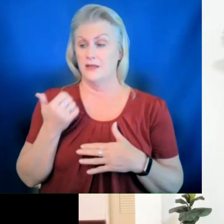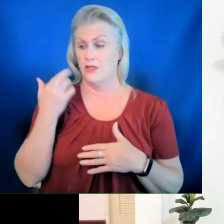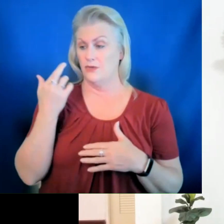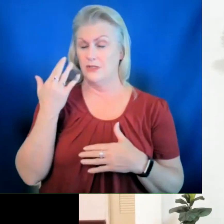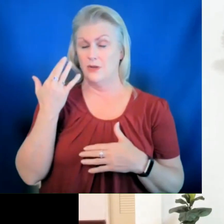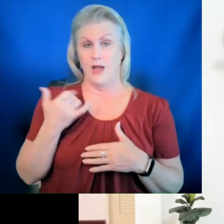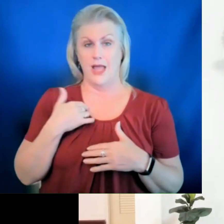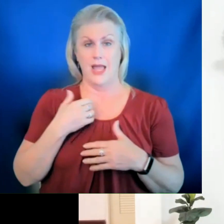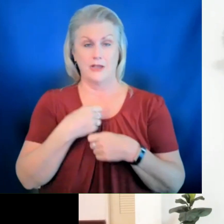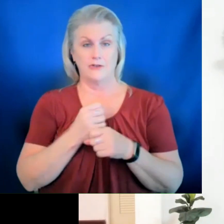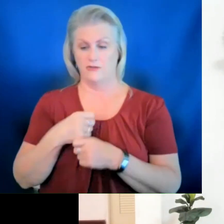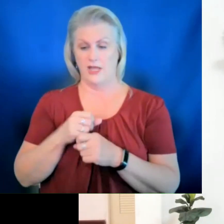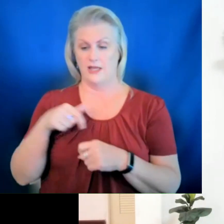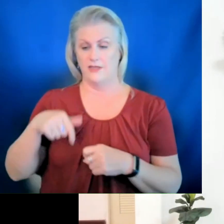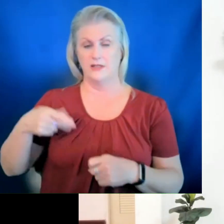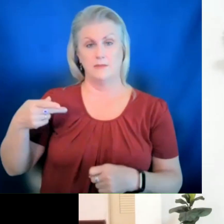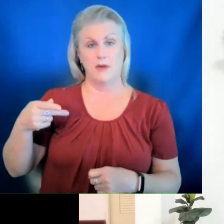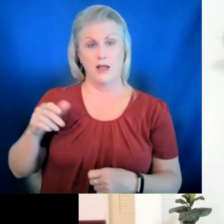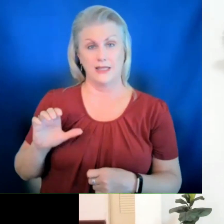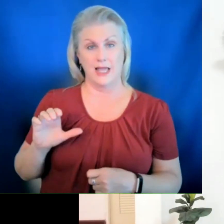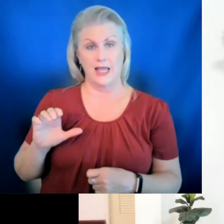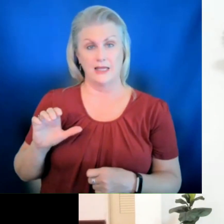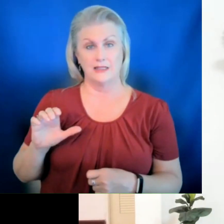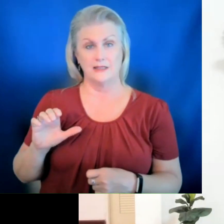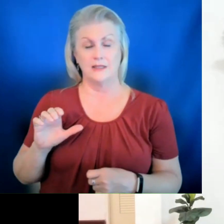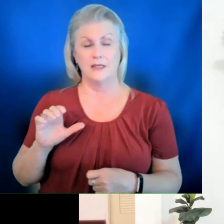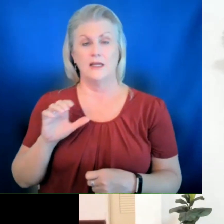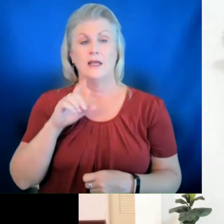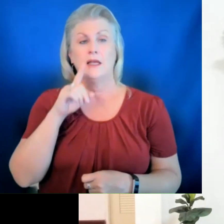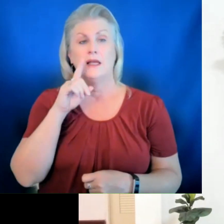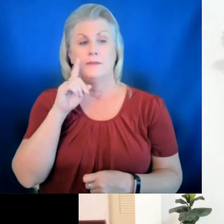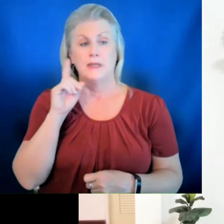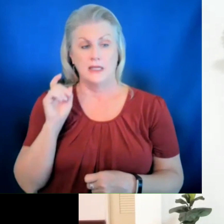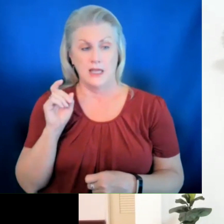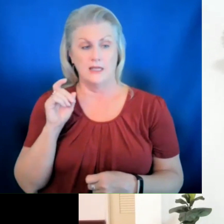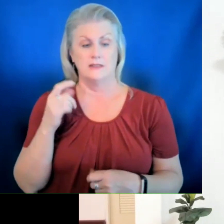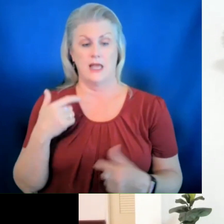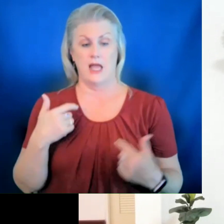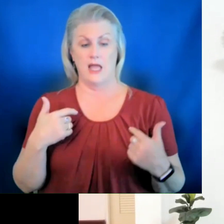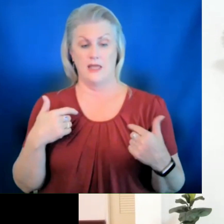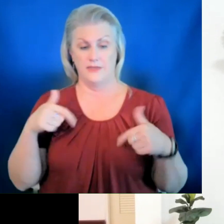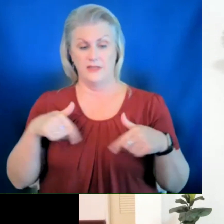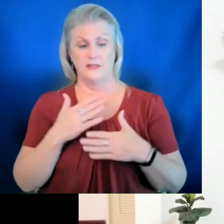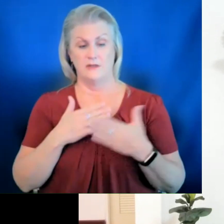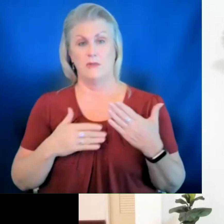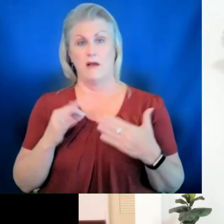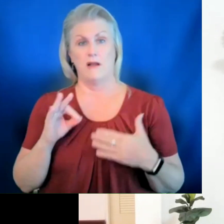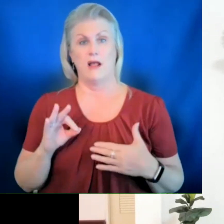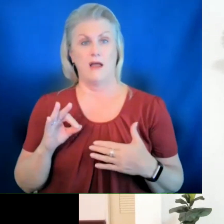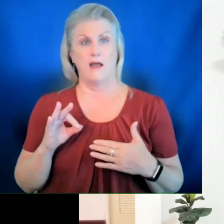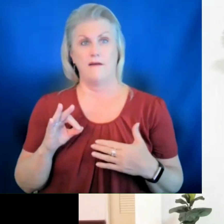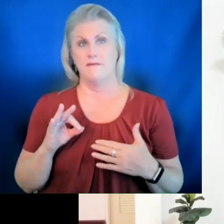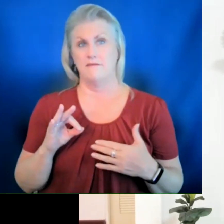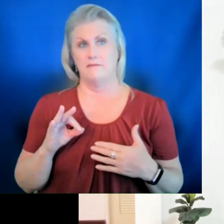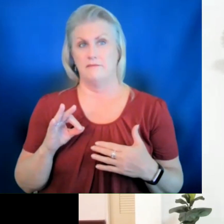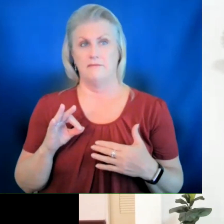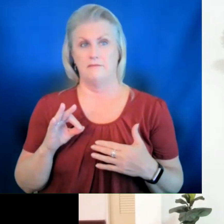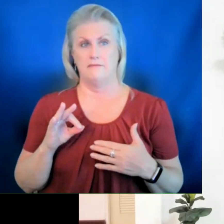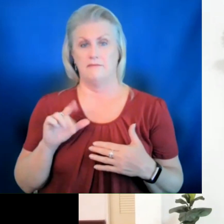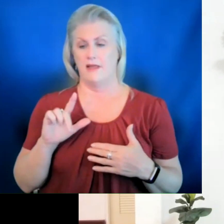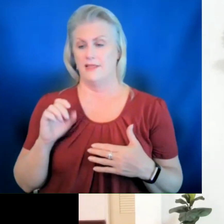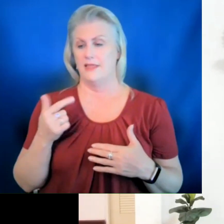And another reason why I created this podcast, it's also because this is part of